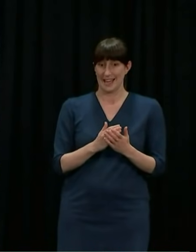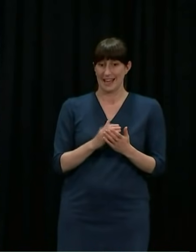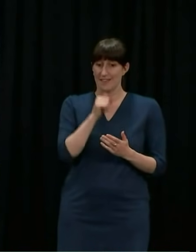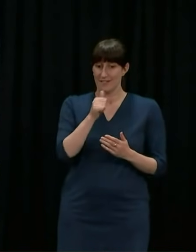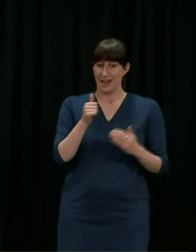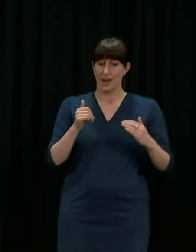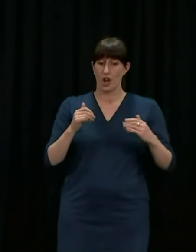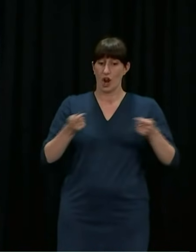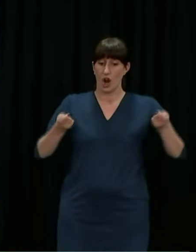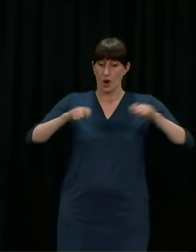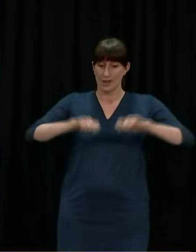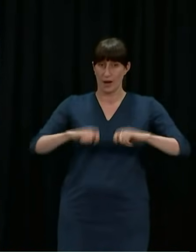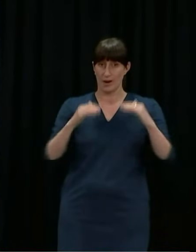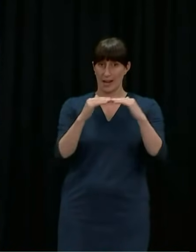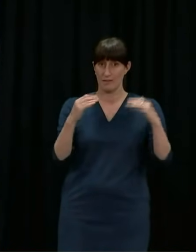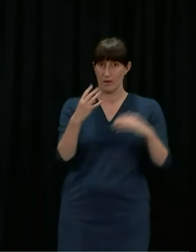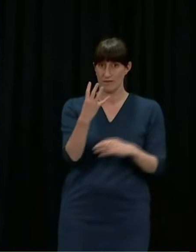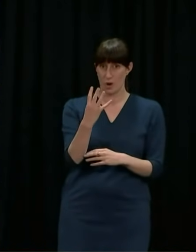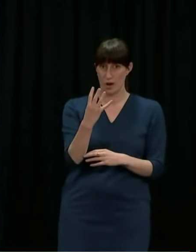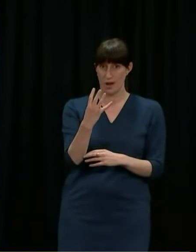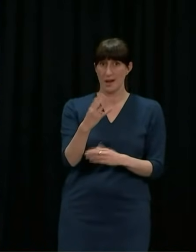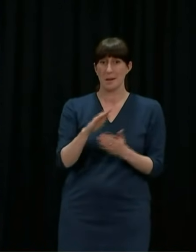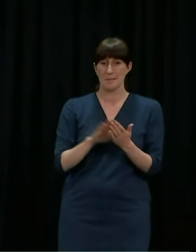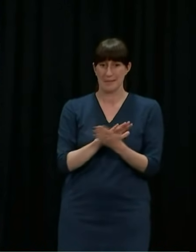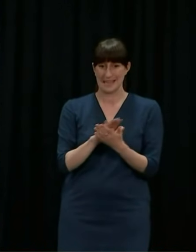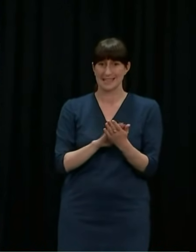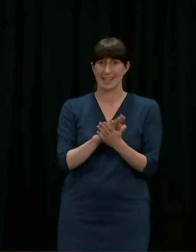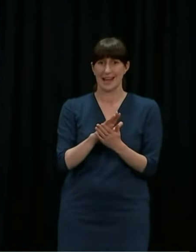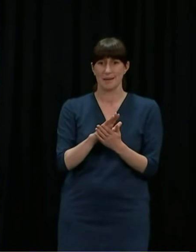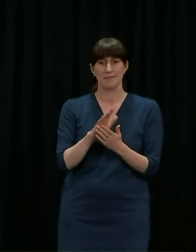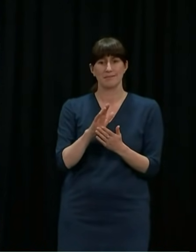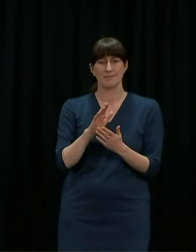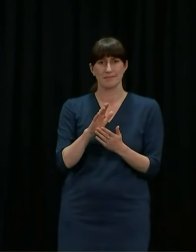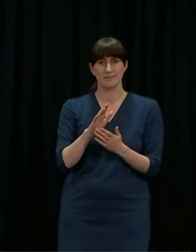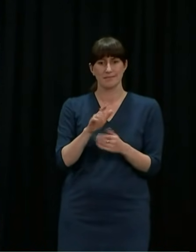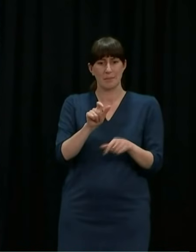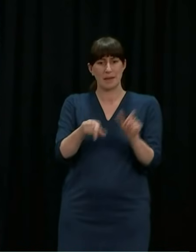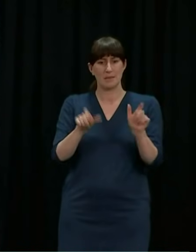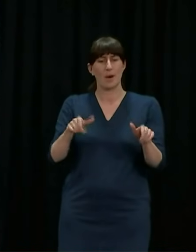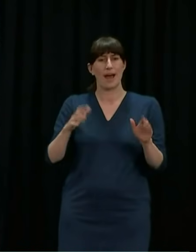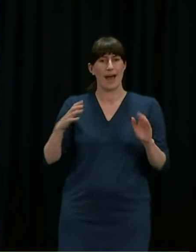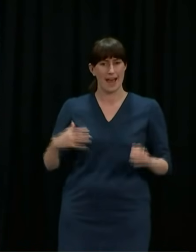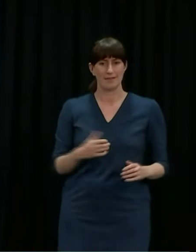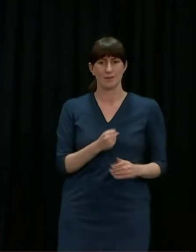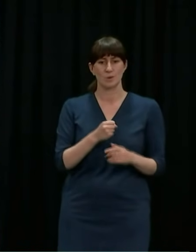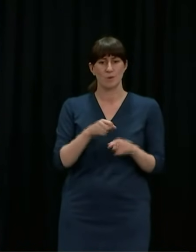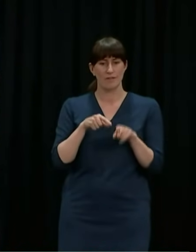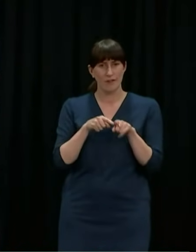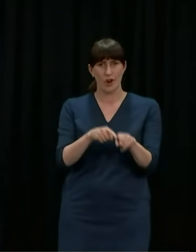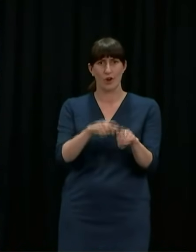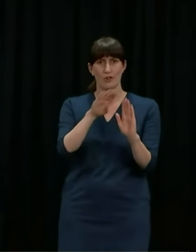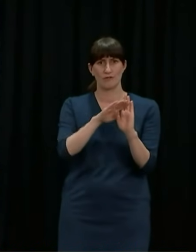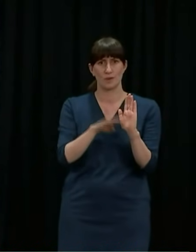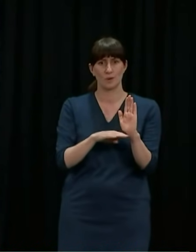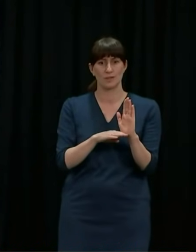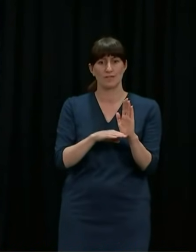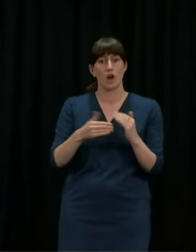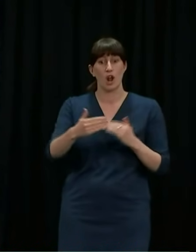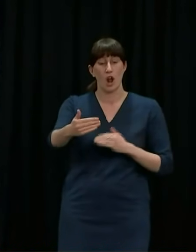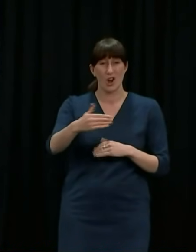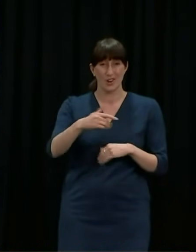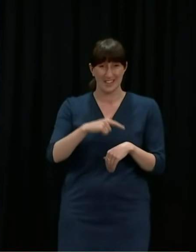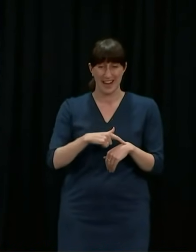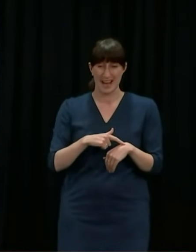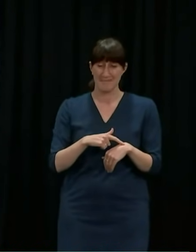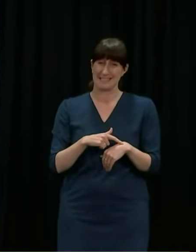seen in those countries that have tried to sustain those kind of restrictions for a prolonged period of time, they have found that the effectiveness